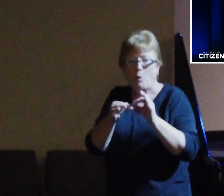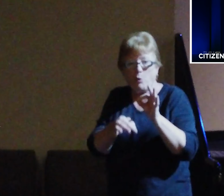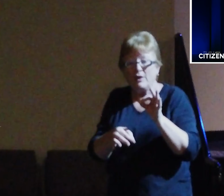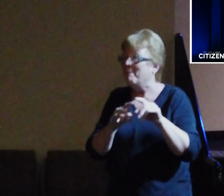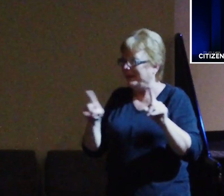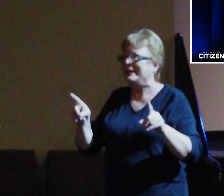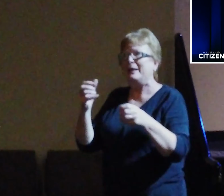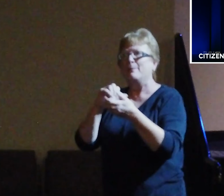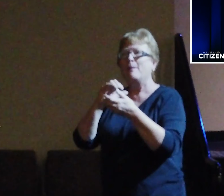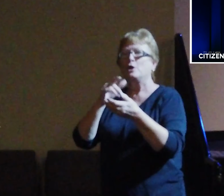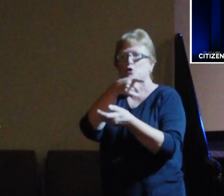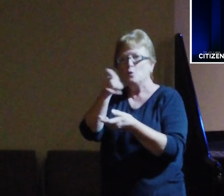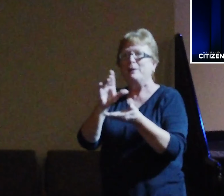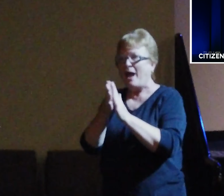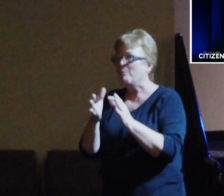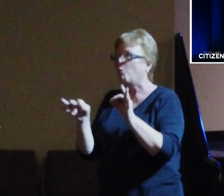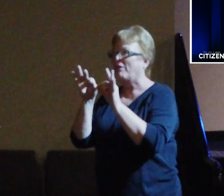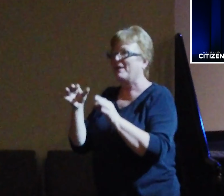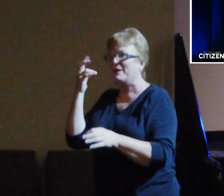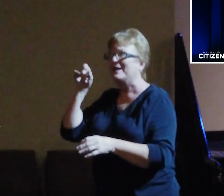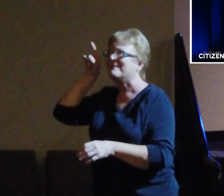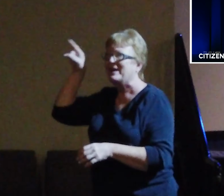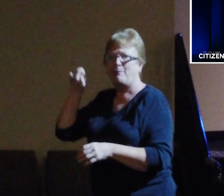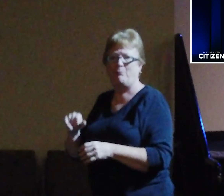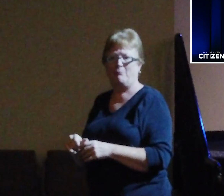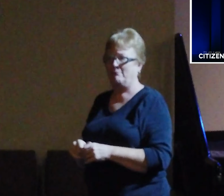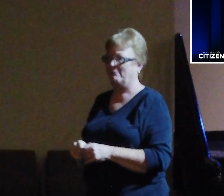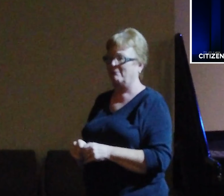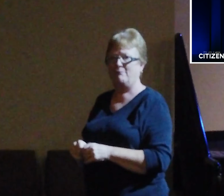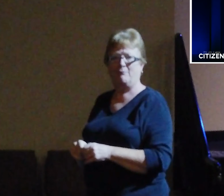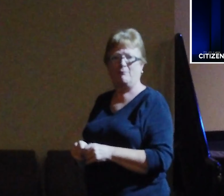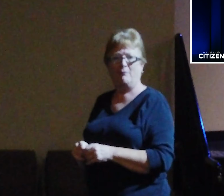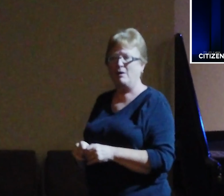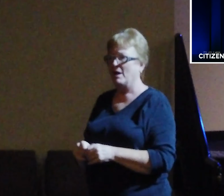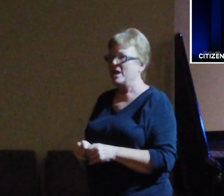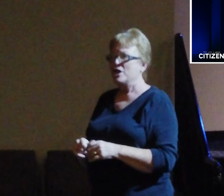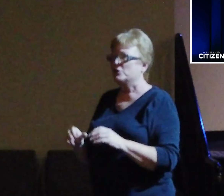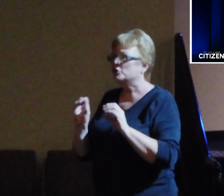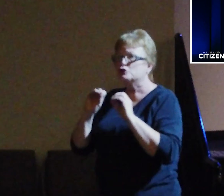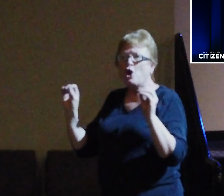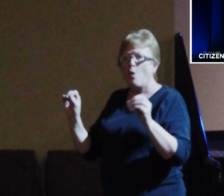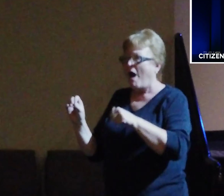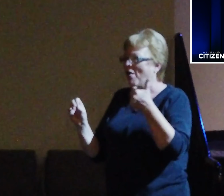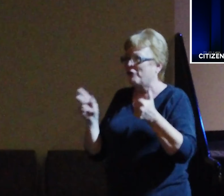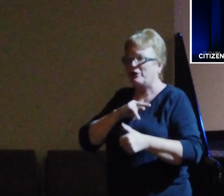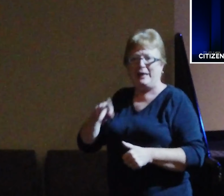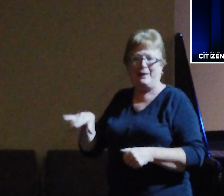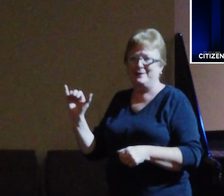death on behalf of his subjects? There is no king like Christ.